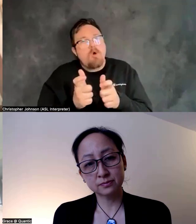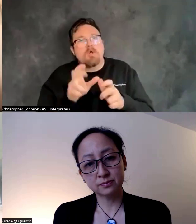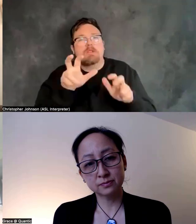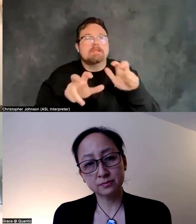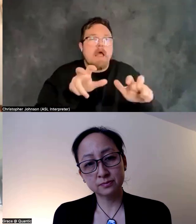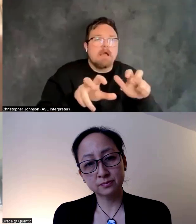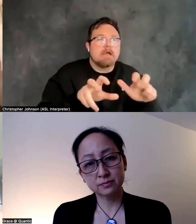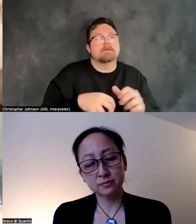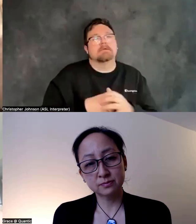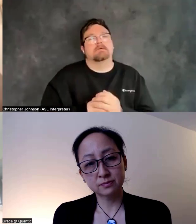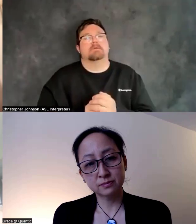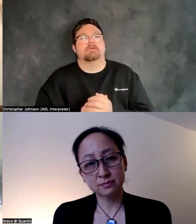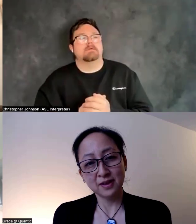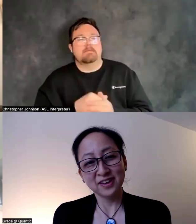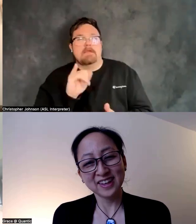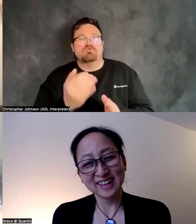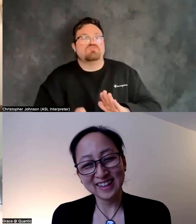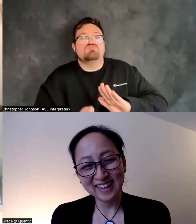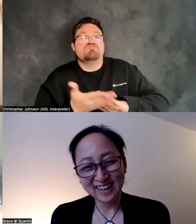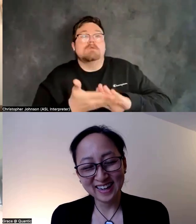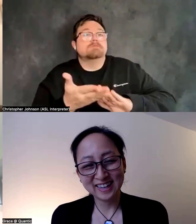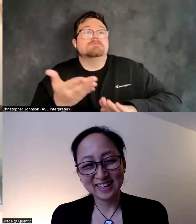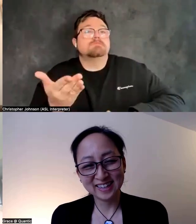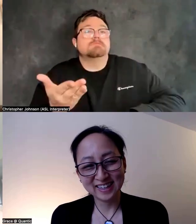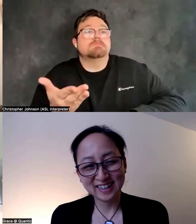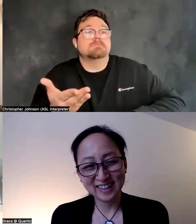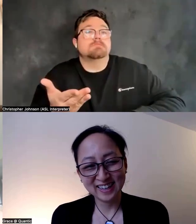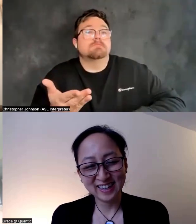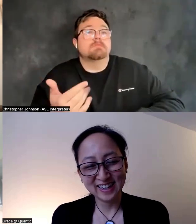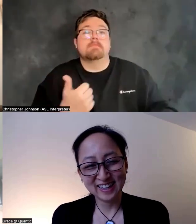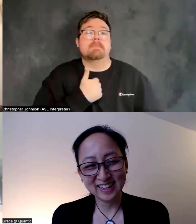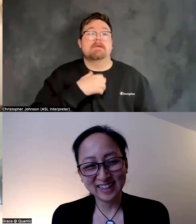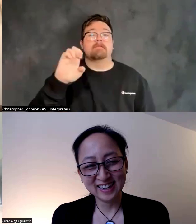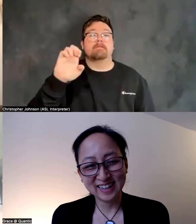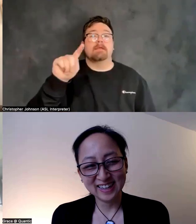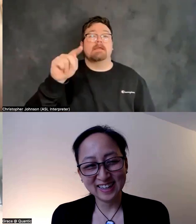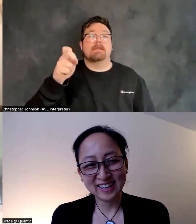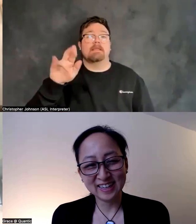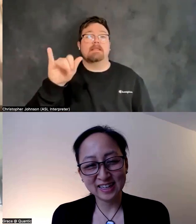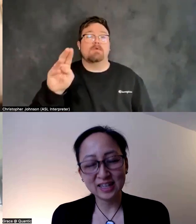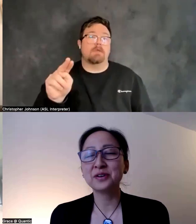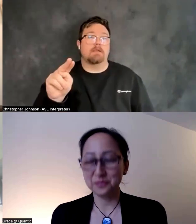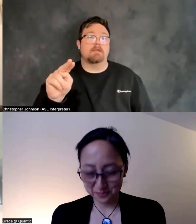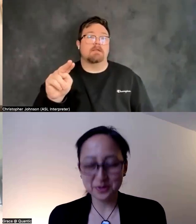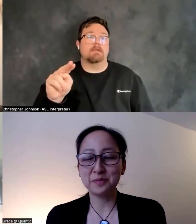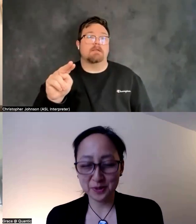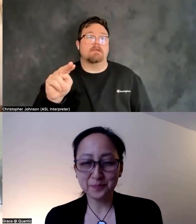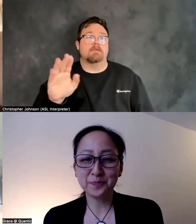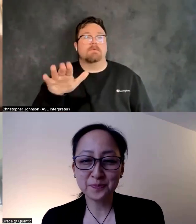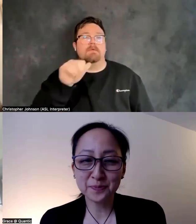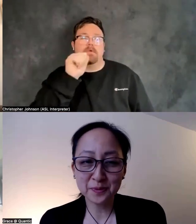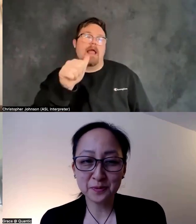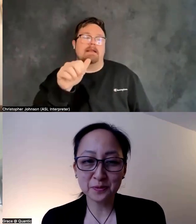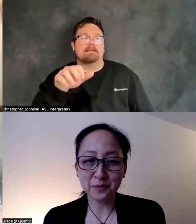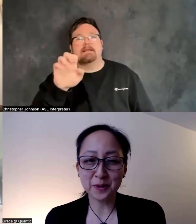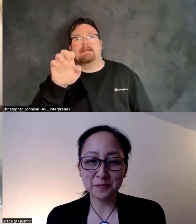just running in the ether. I don't mean Ethereum. I just mean in the world. It's just out